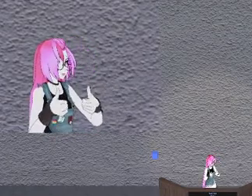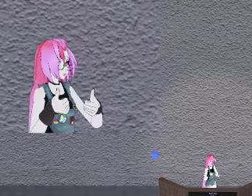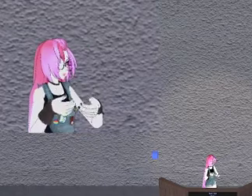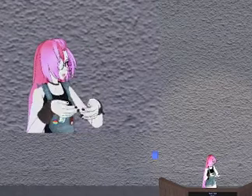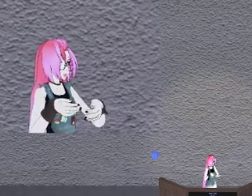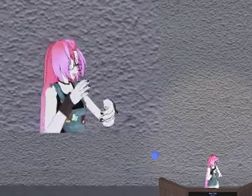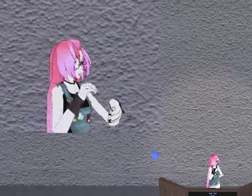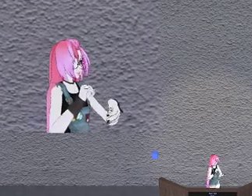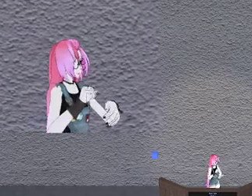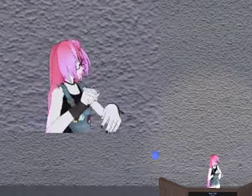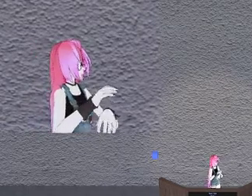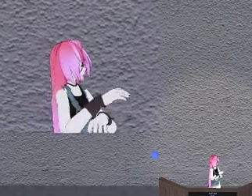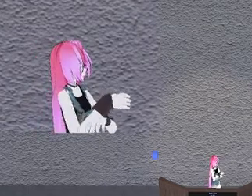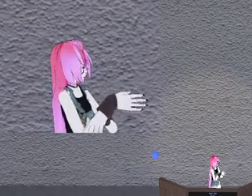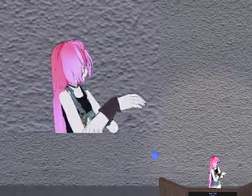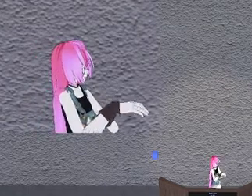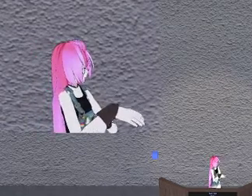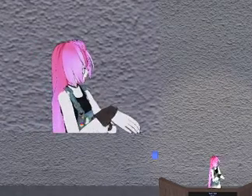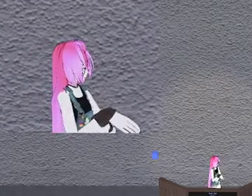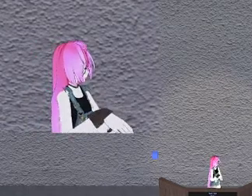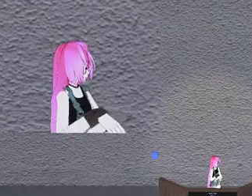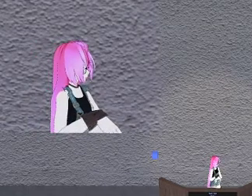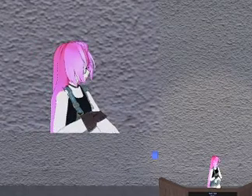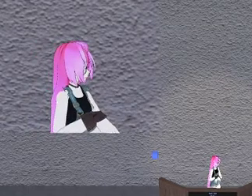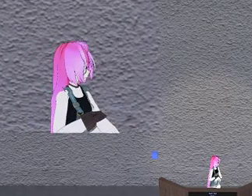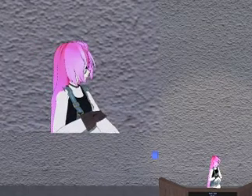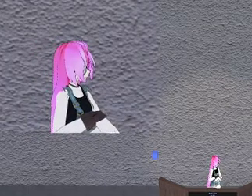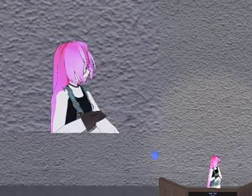controller. I think it's old.